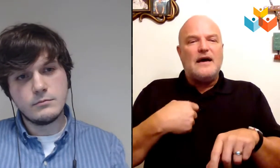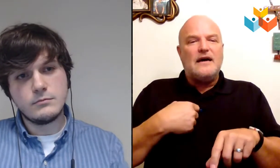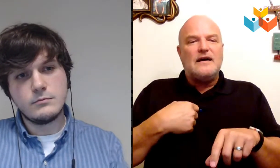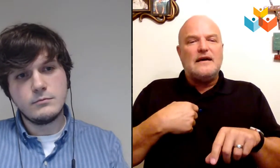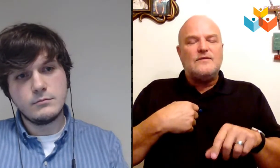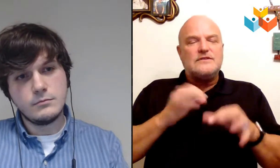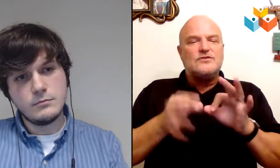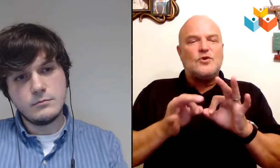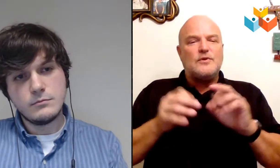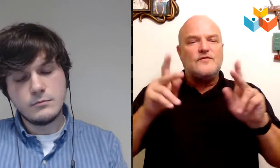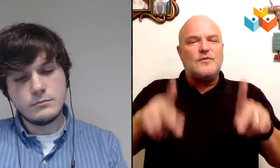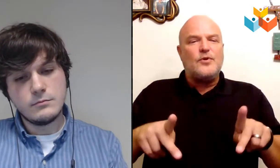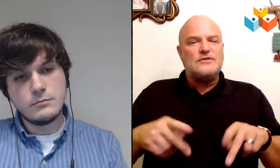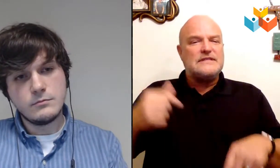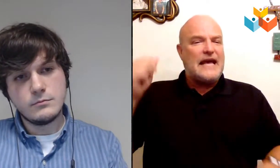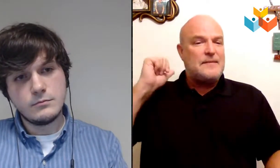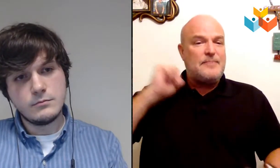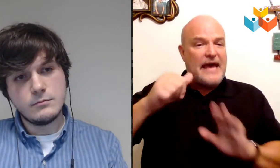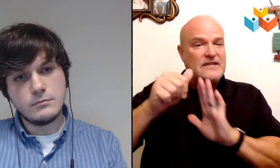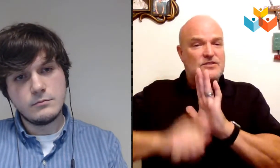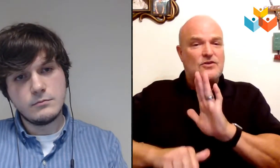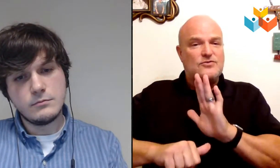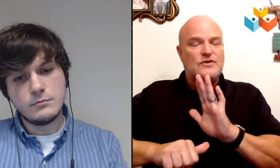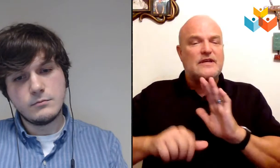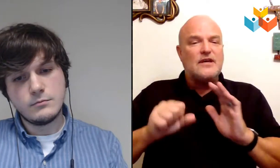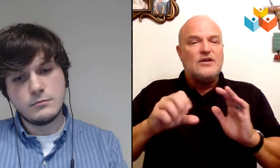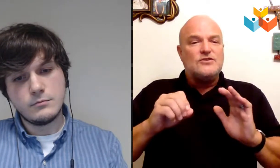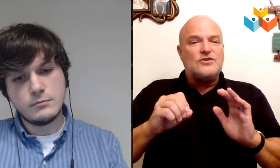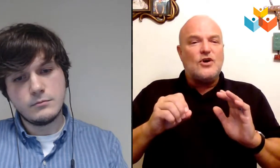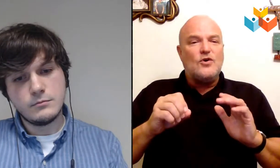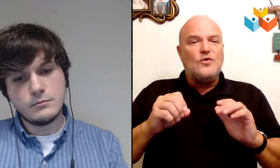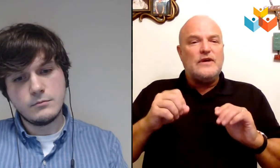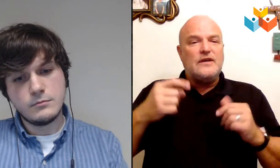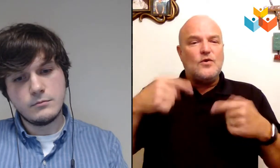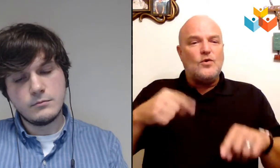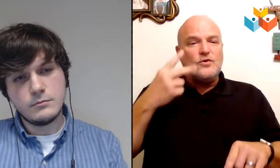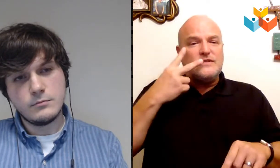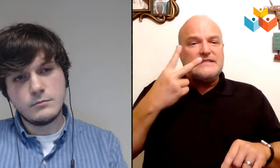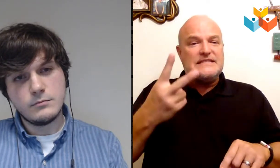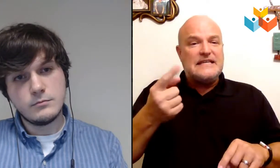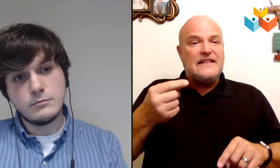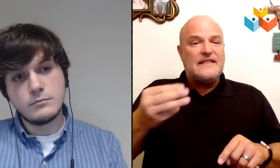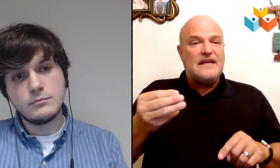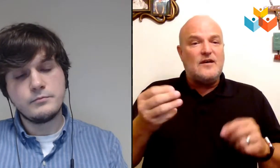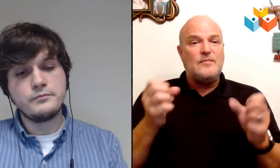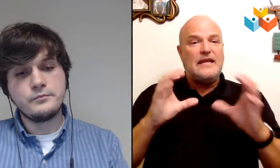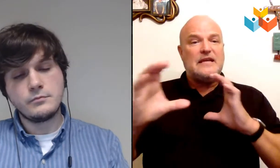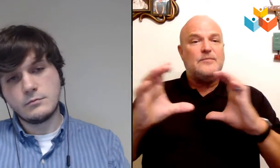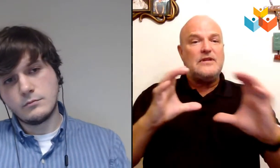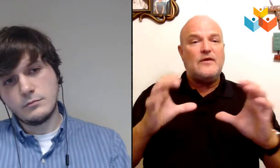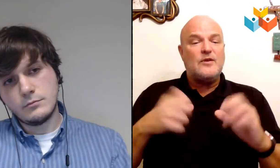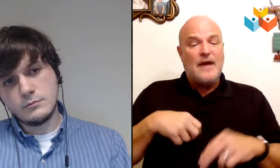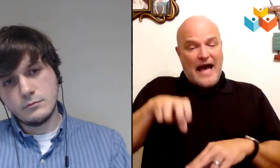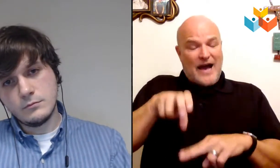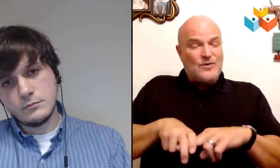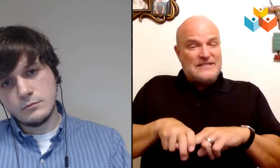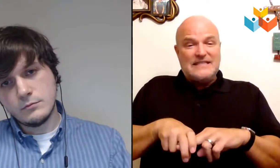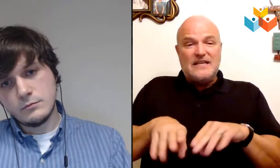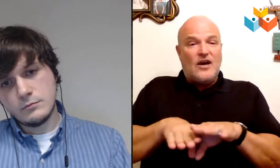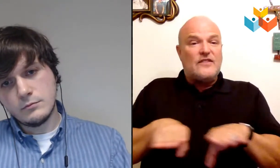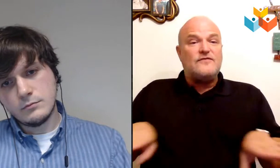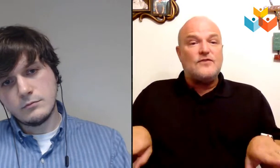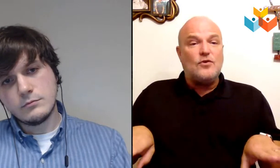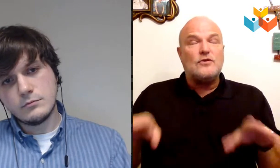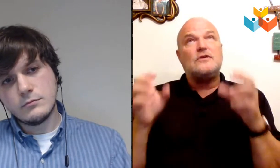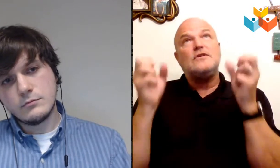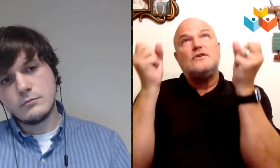time I was interpreting for a person who had back surgery. So in order to see them and communicate with them, I was